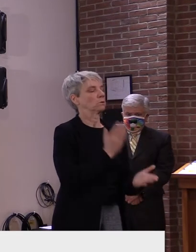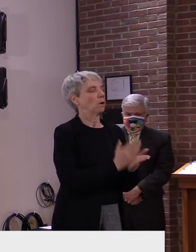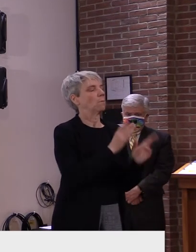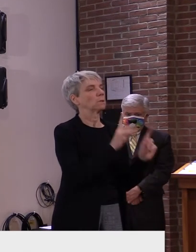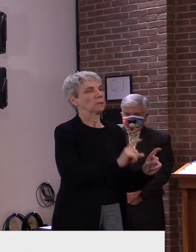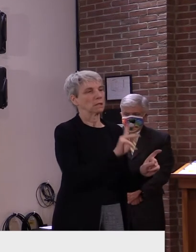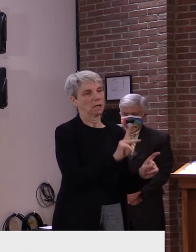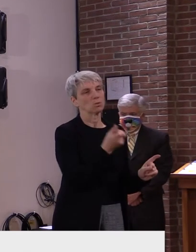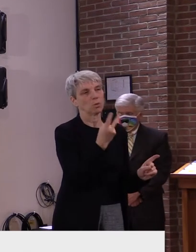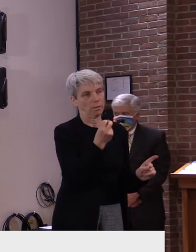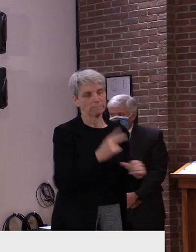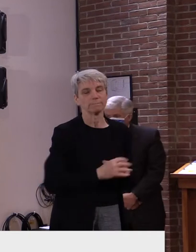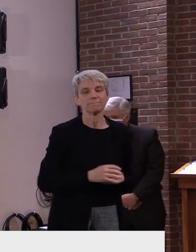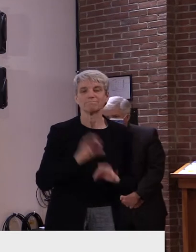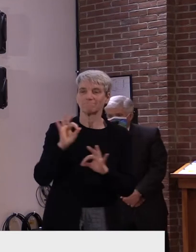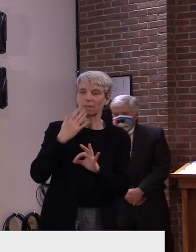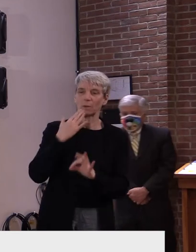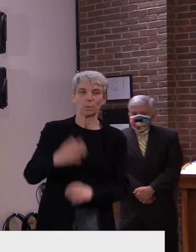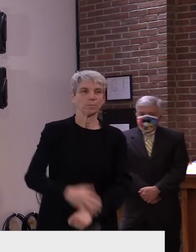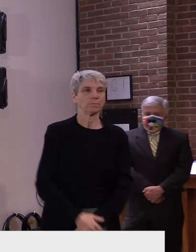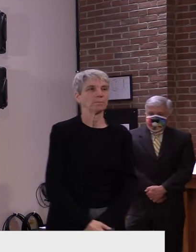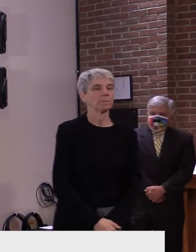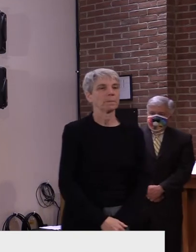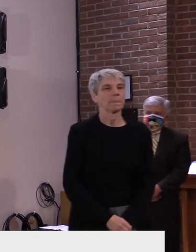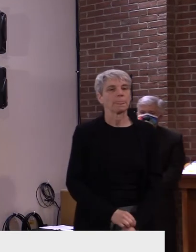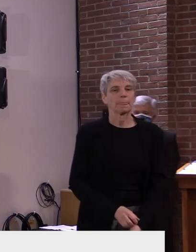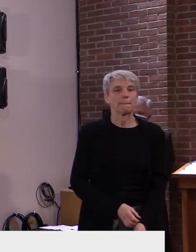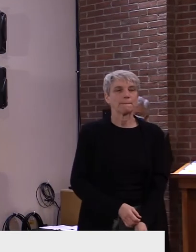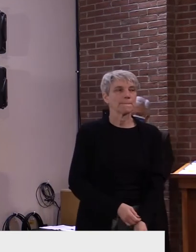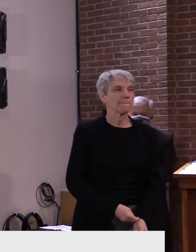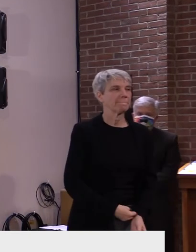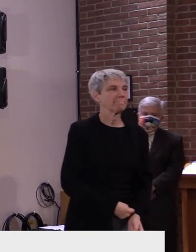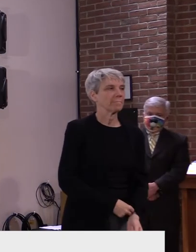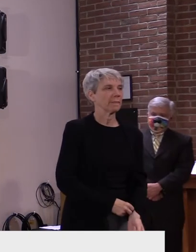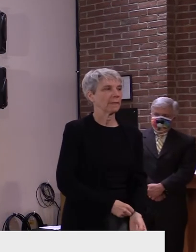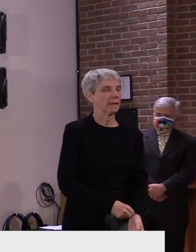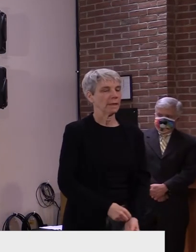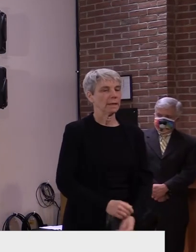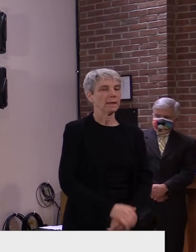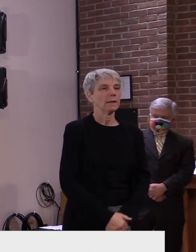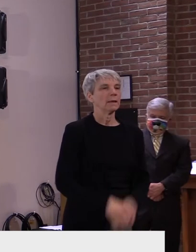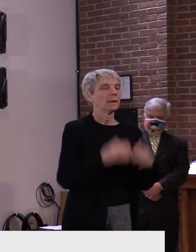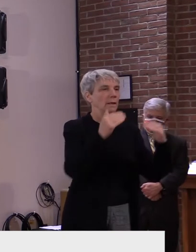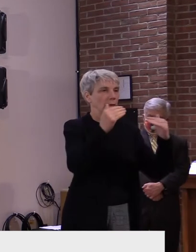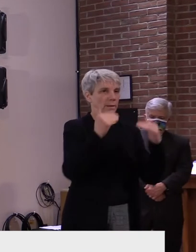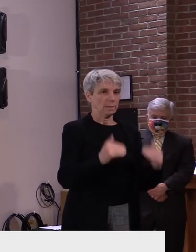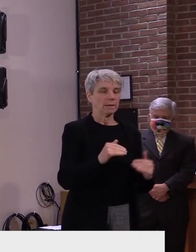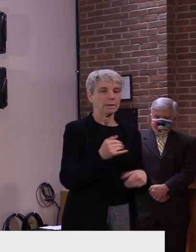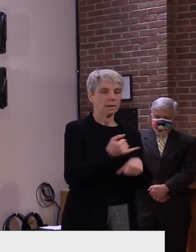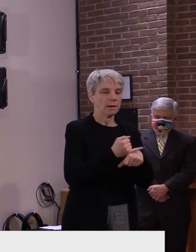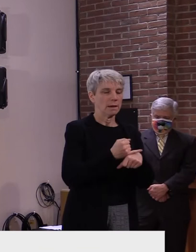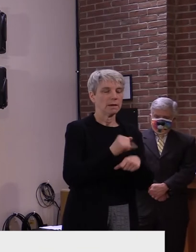okay that's all thank you mike mike donahue the islander